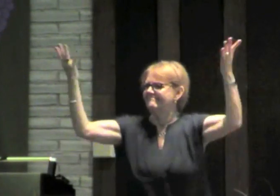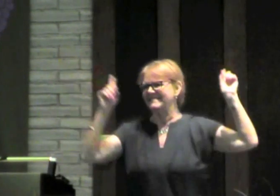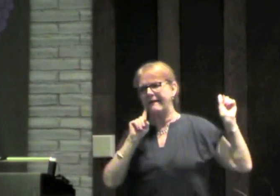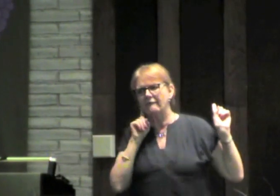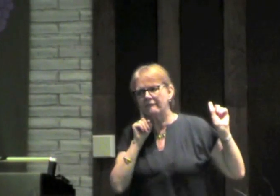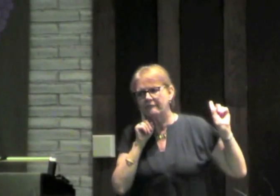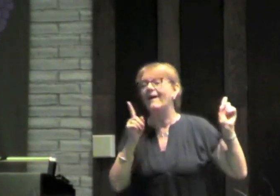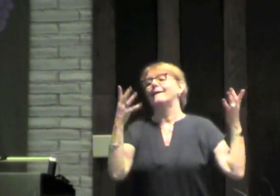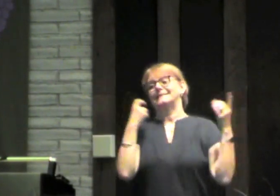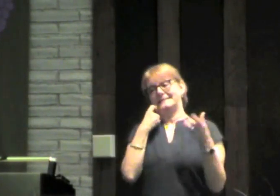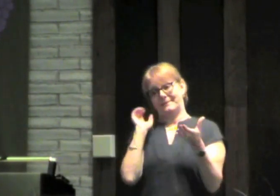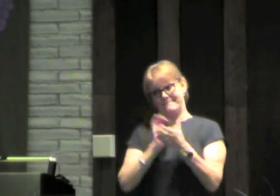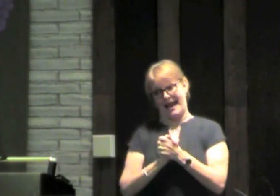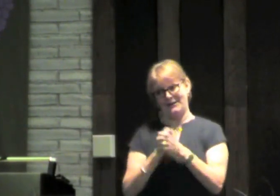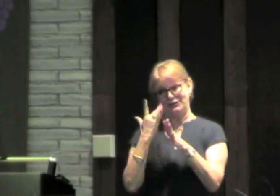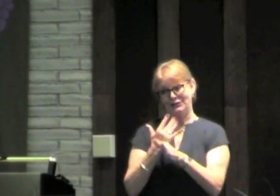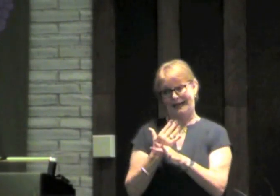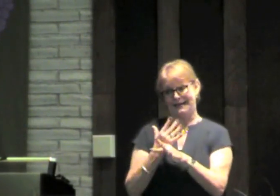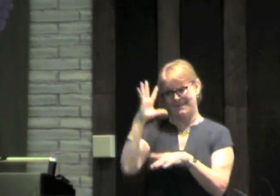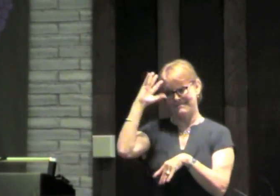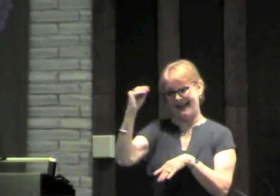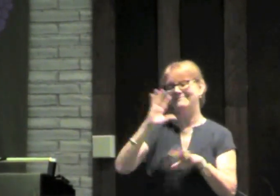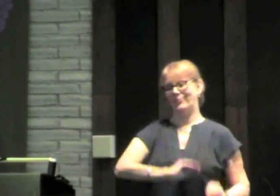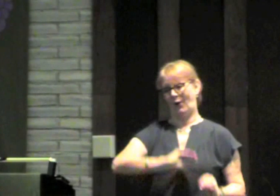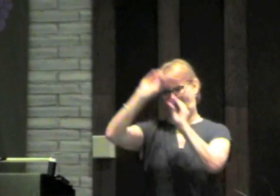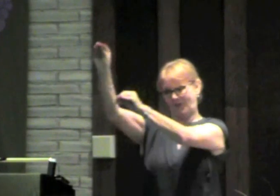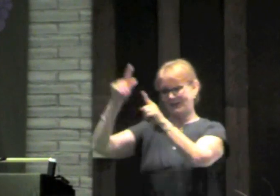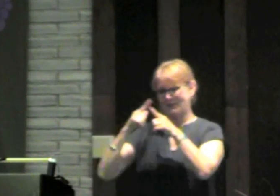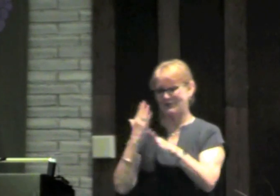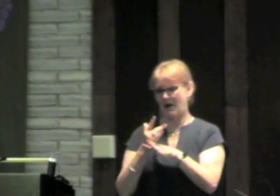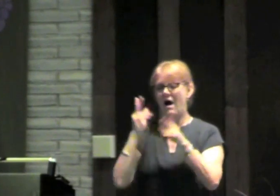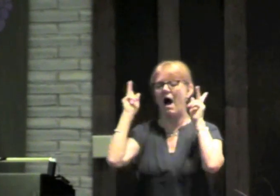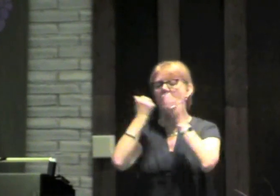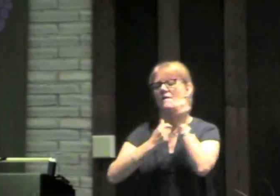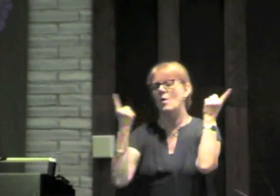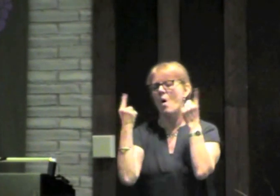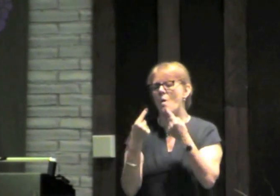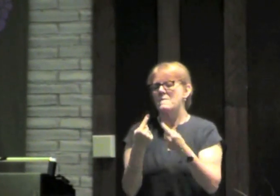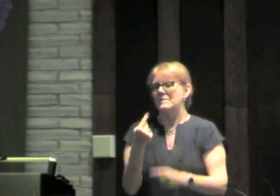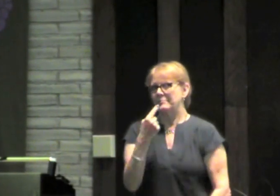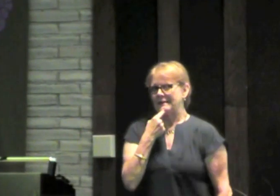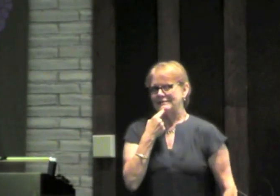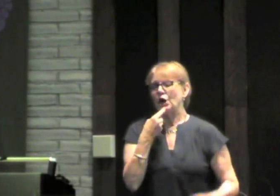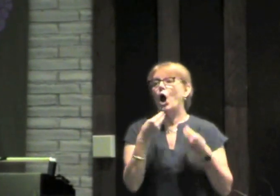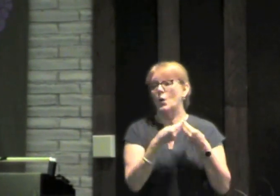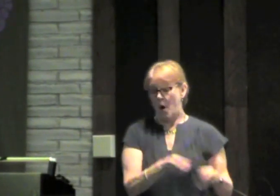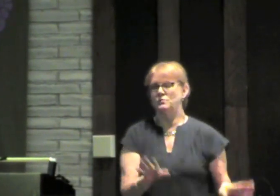encouraging women to regain their rights, and she encouraged education for children. Now